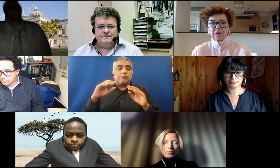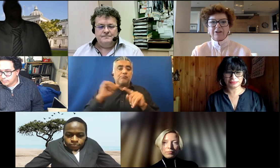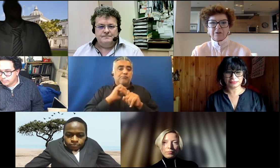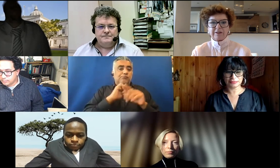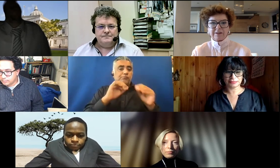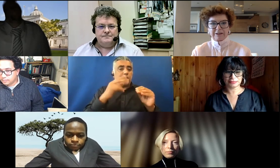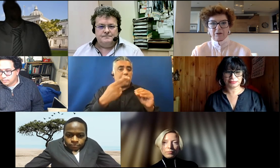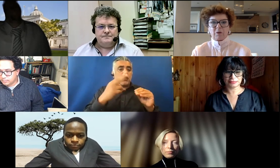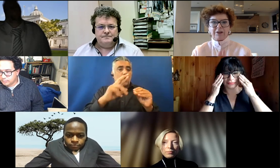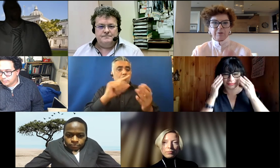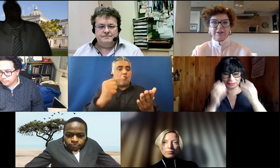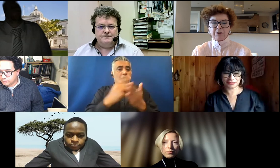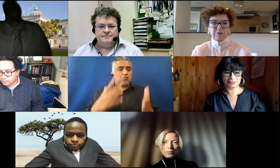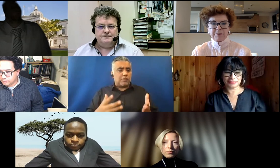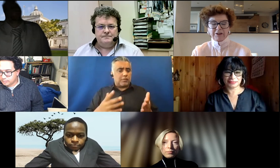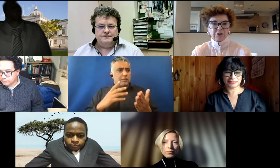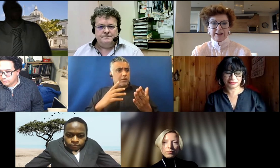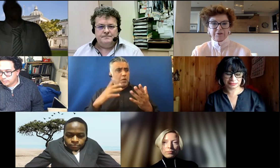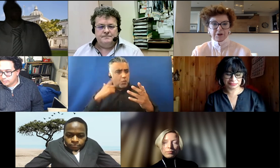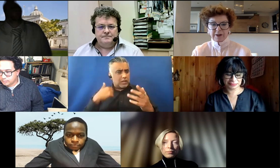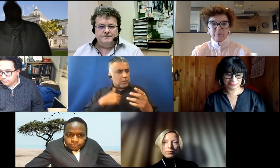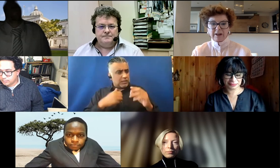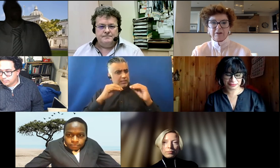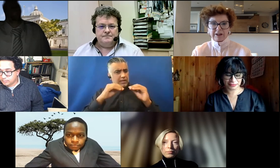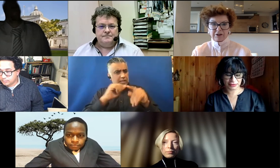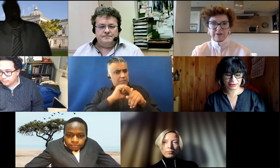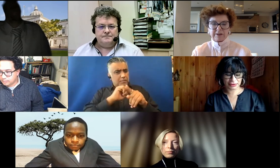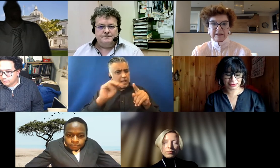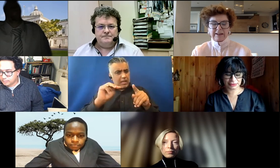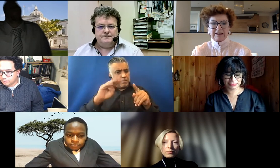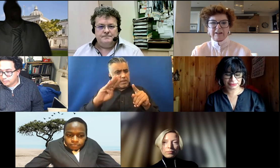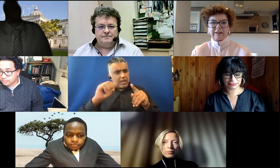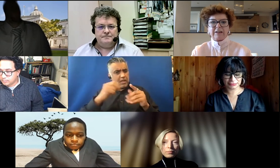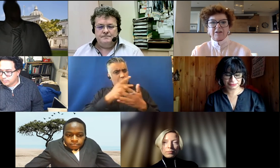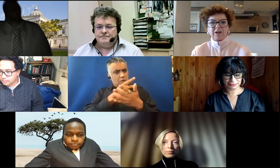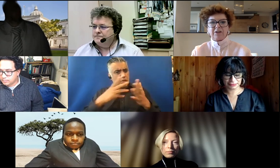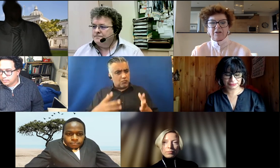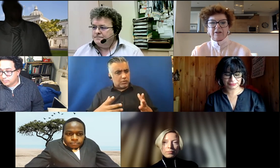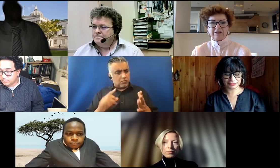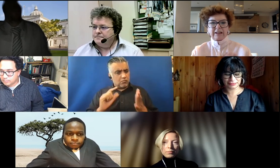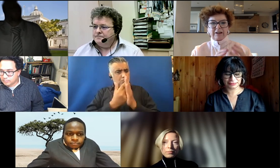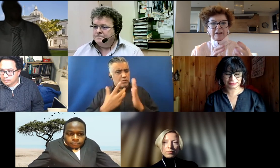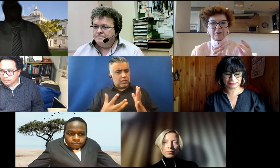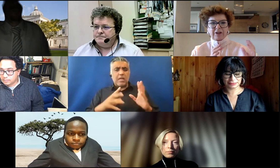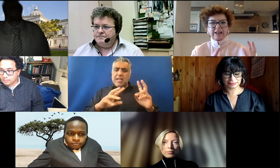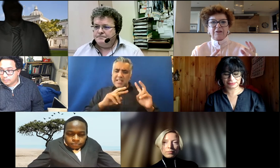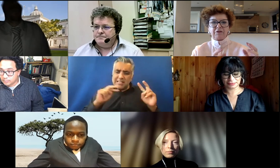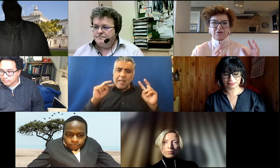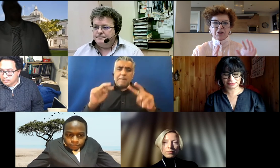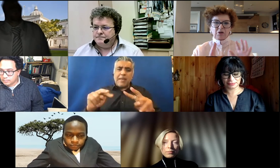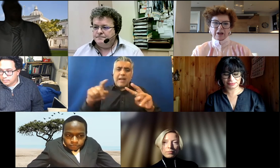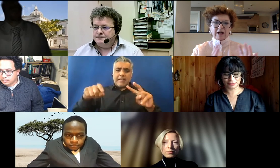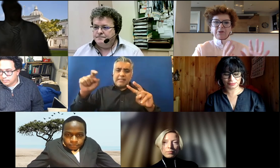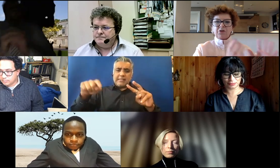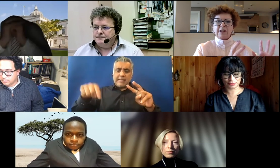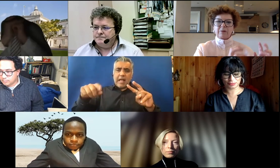HR graduates? Why do we need to do remedial training for your MBA graduates? I think starting to look at the need